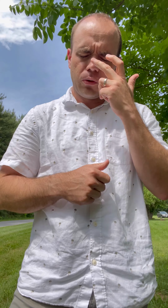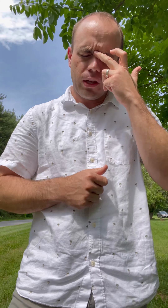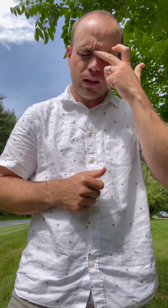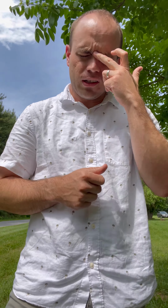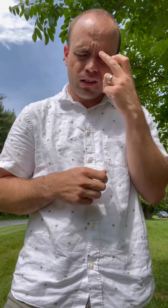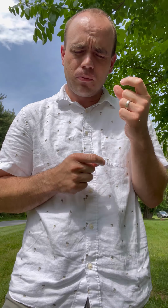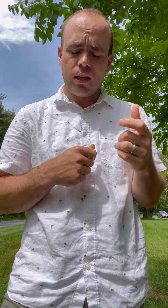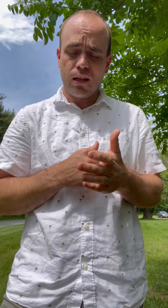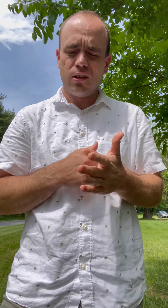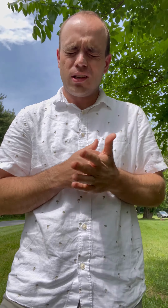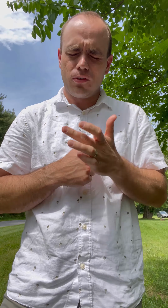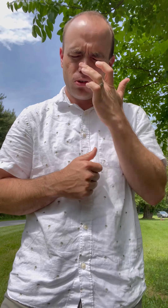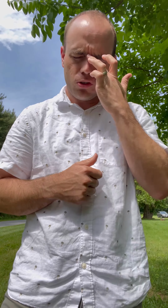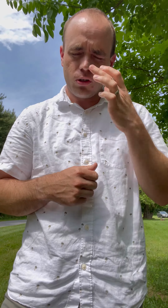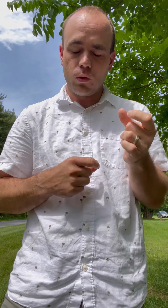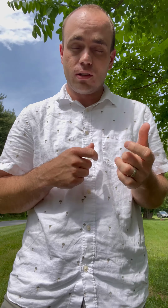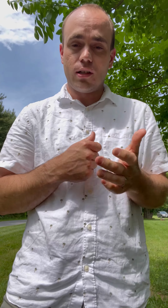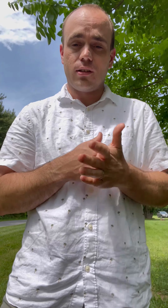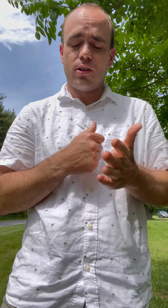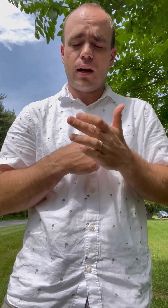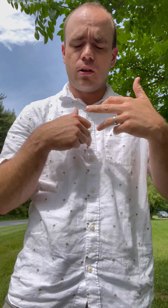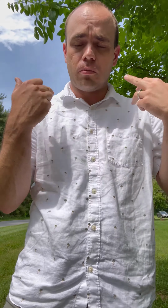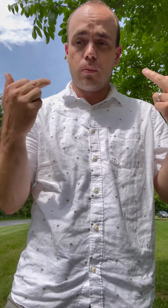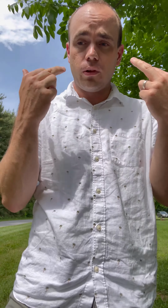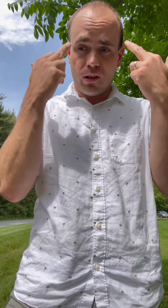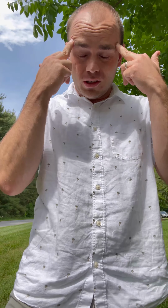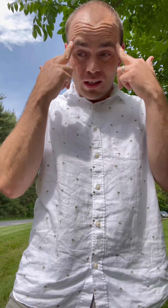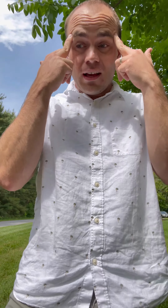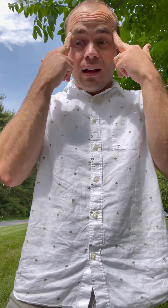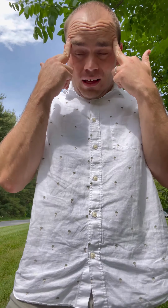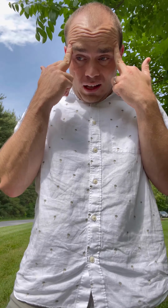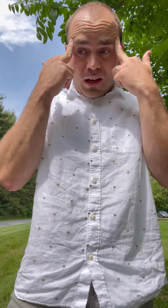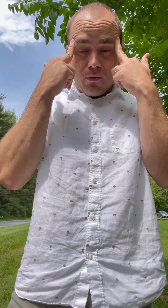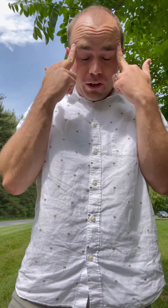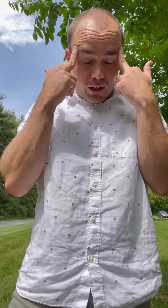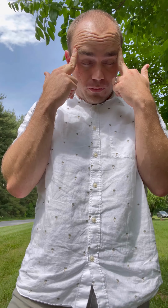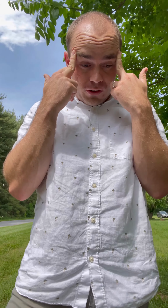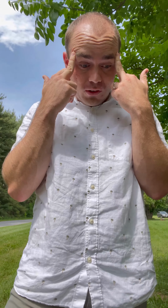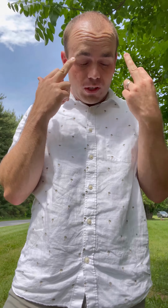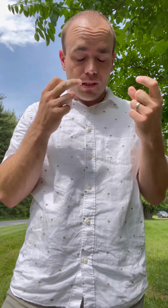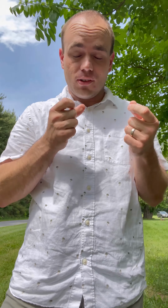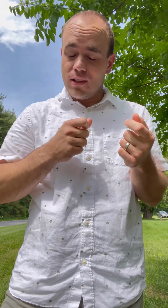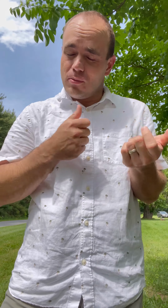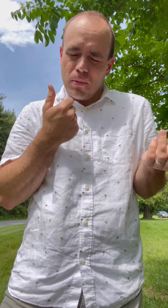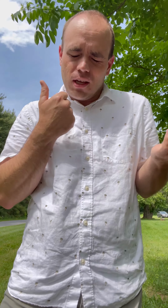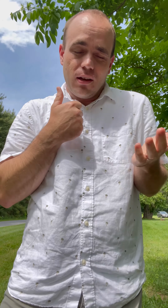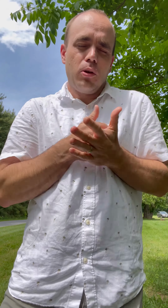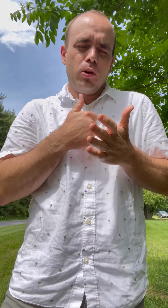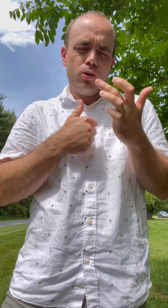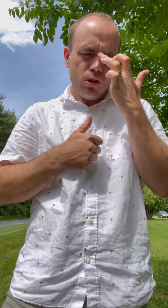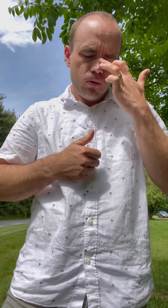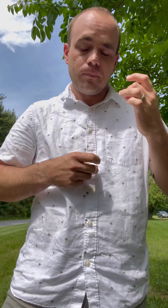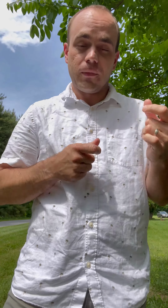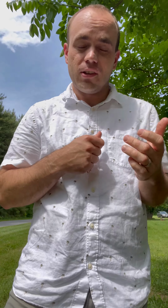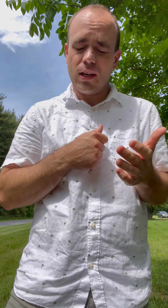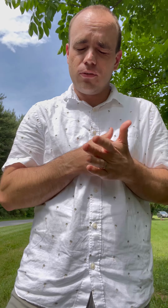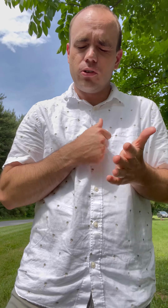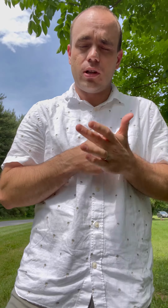that can come in handy if you struggle with ticks out in public, very offensive ticks. This may help you too, because I've used it